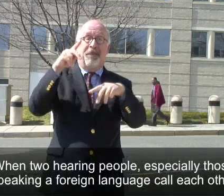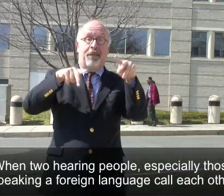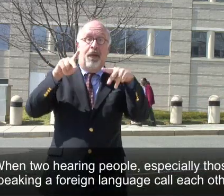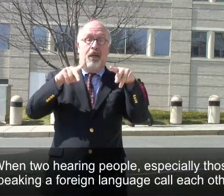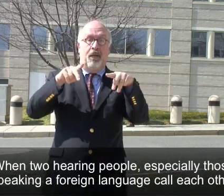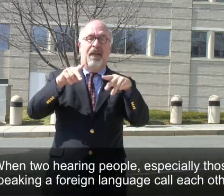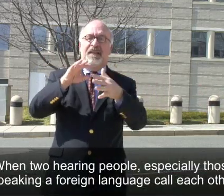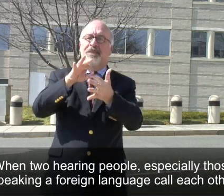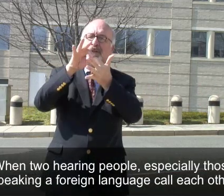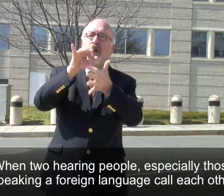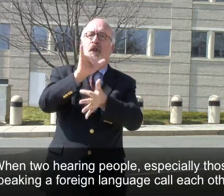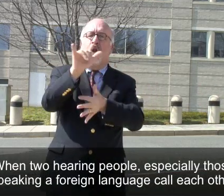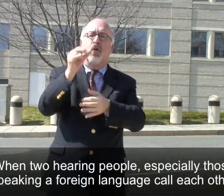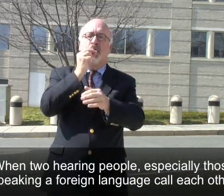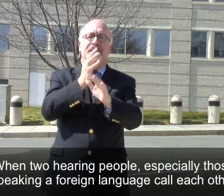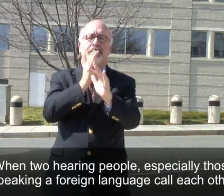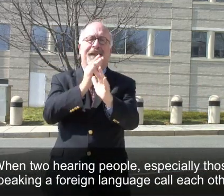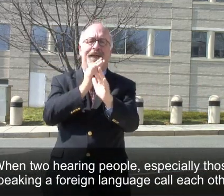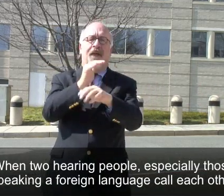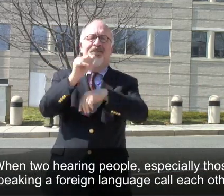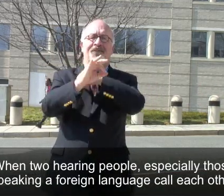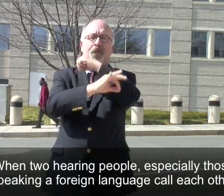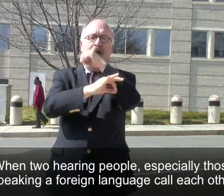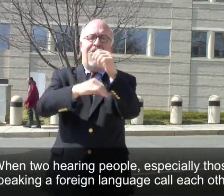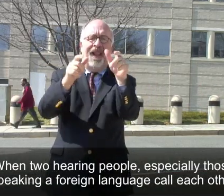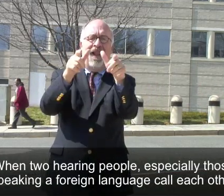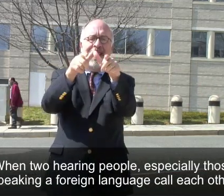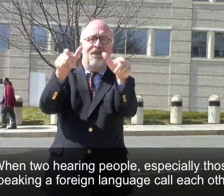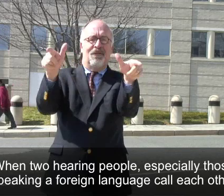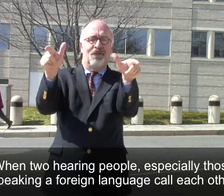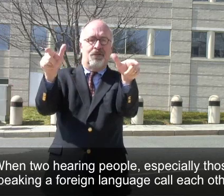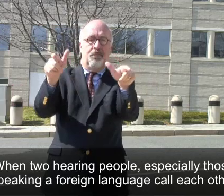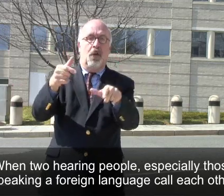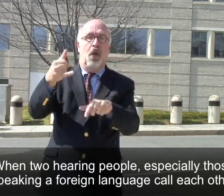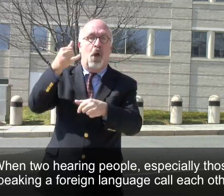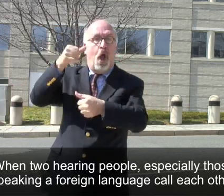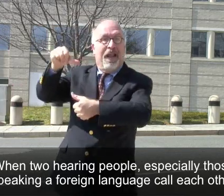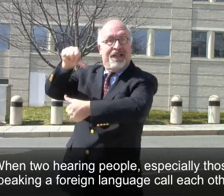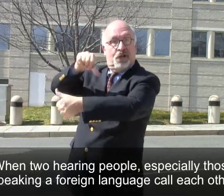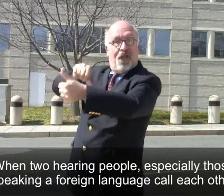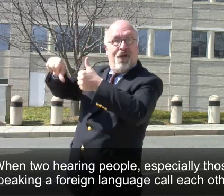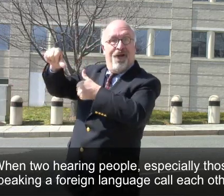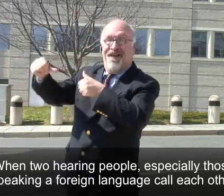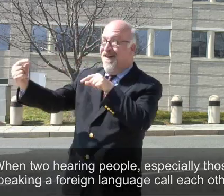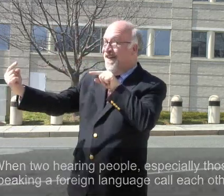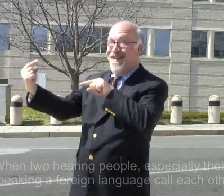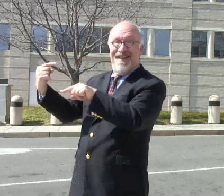When two hearing people, especially those speaking a foreign language, call each other,